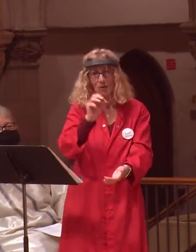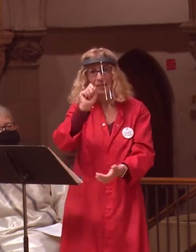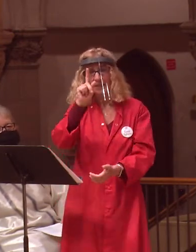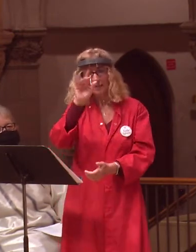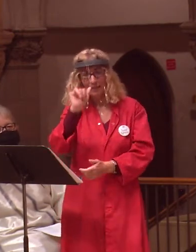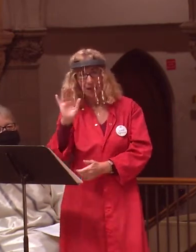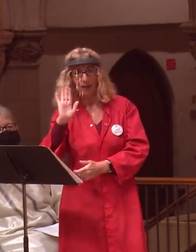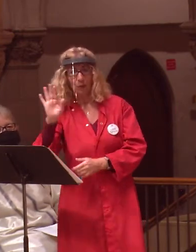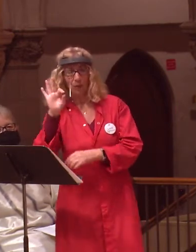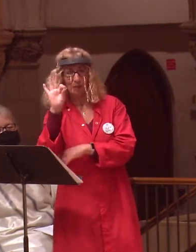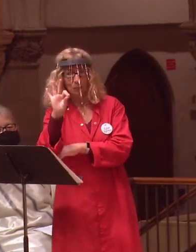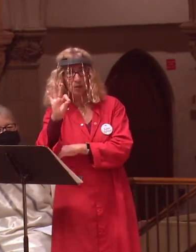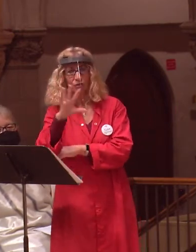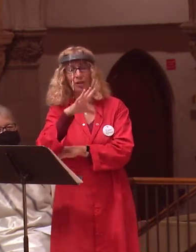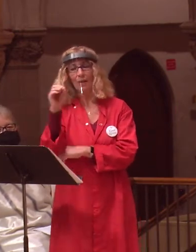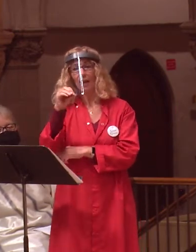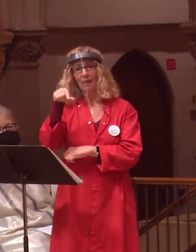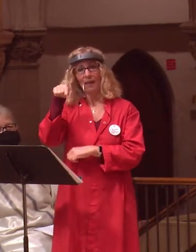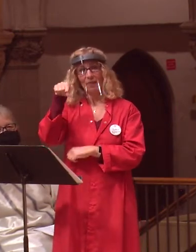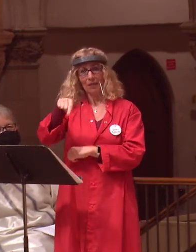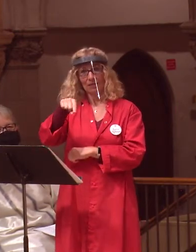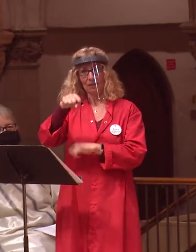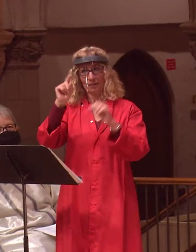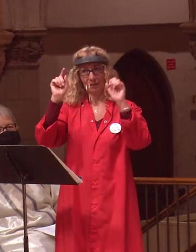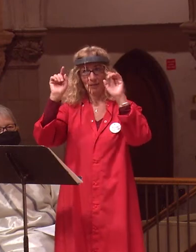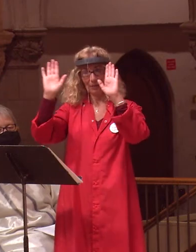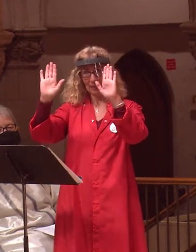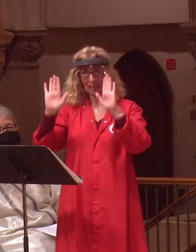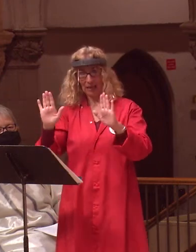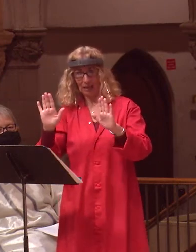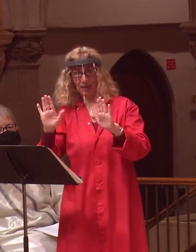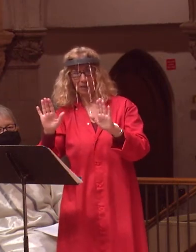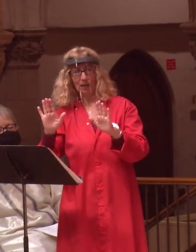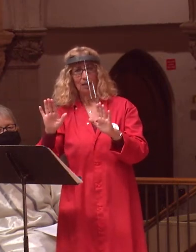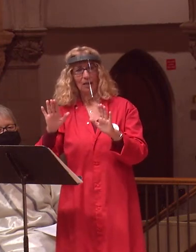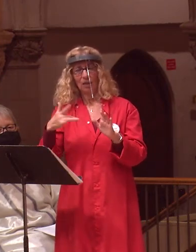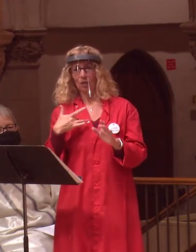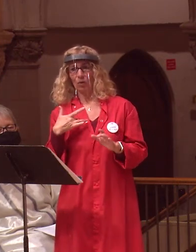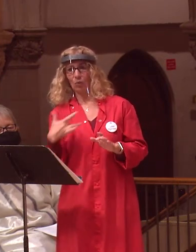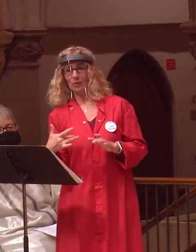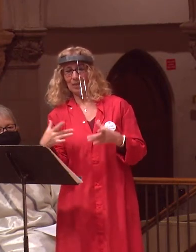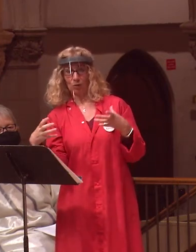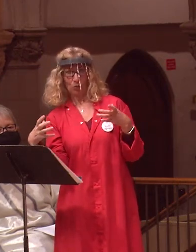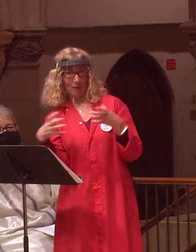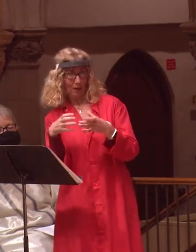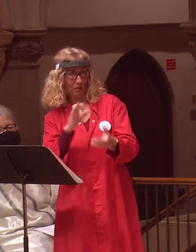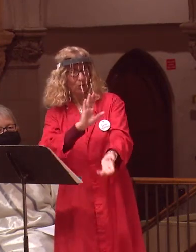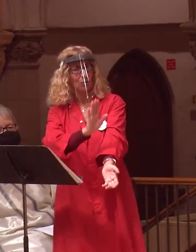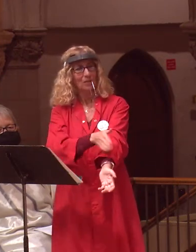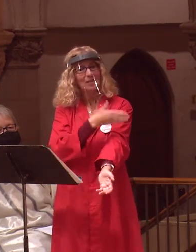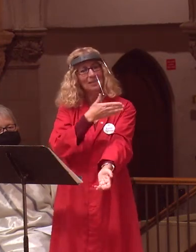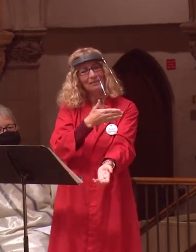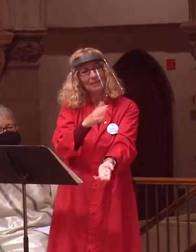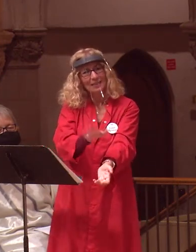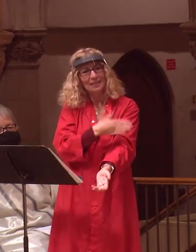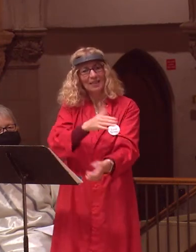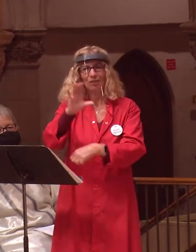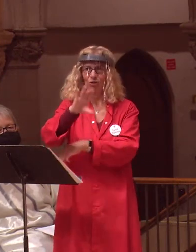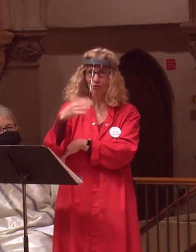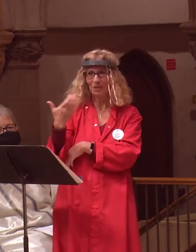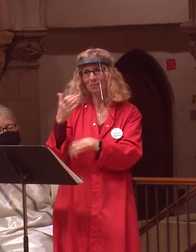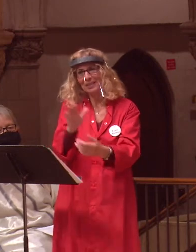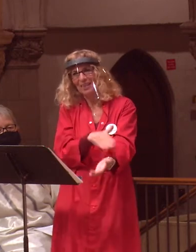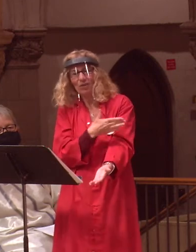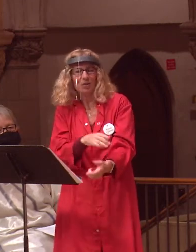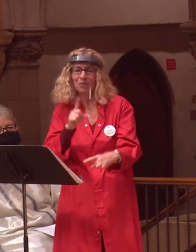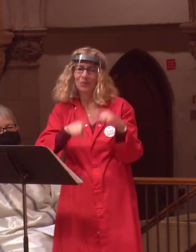preaching. And then this coming Sunday, we usually gather and sing Christmas carols. can't really do